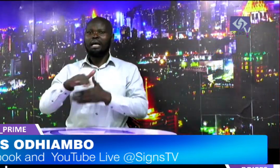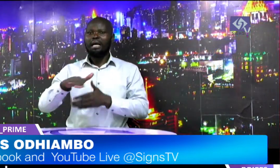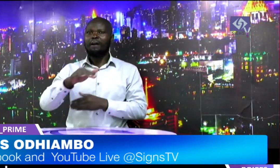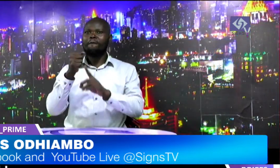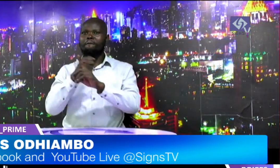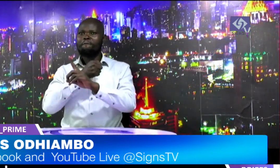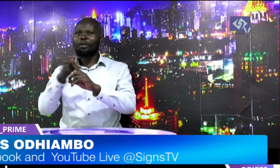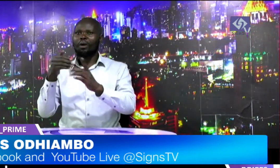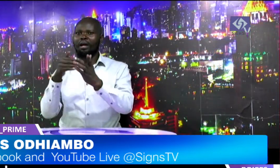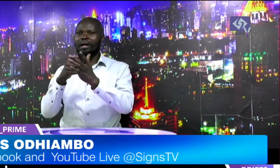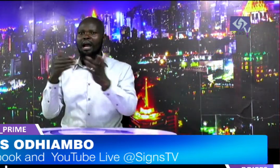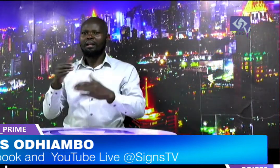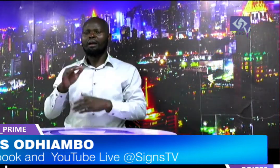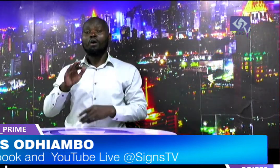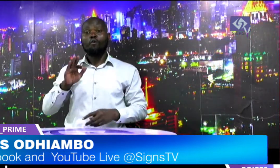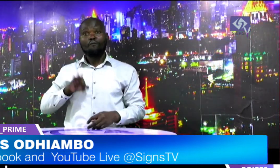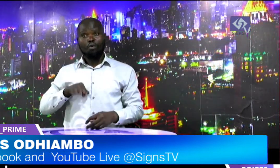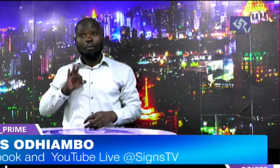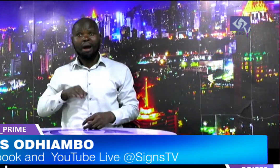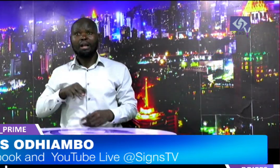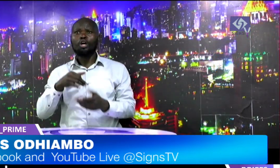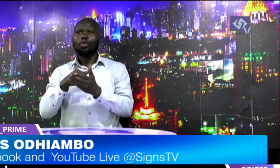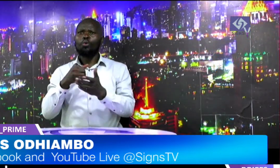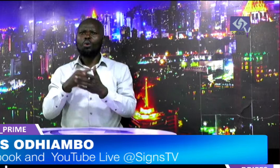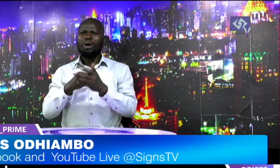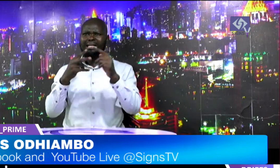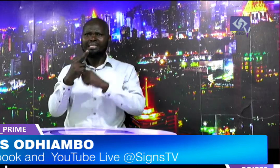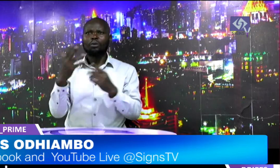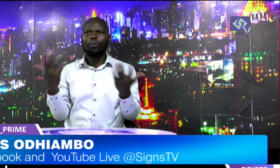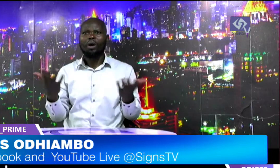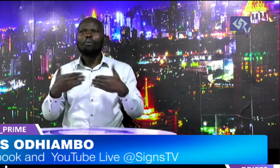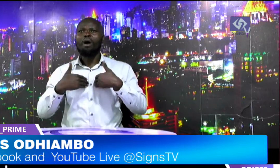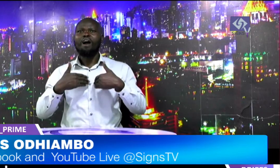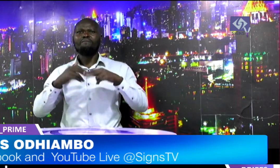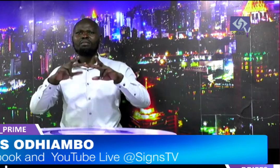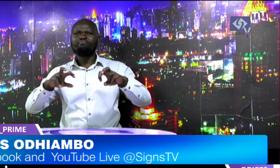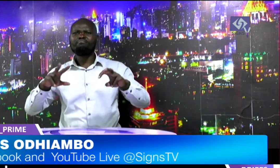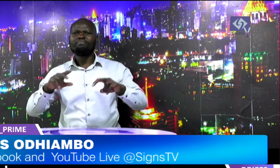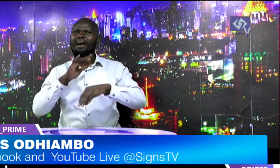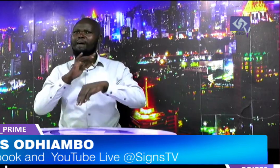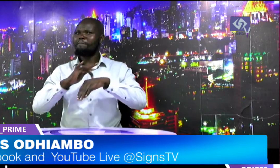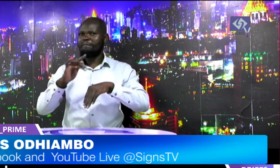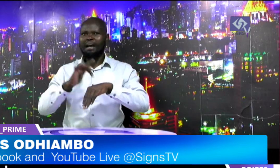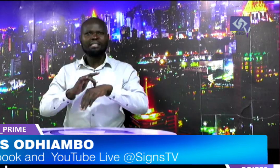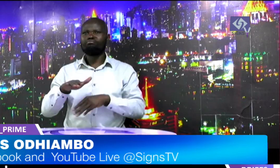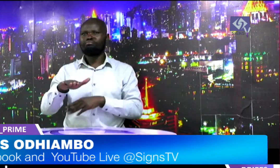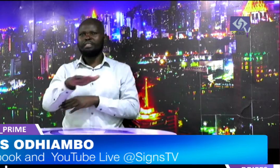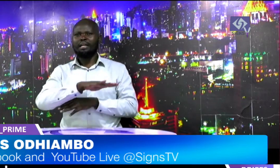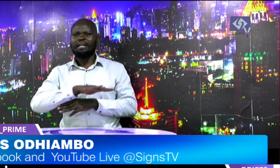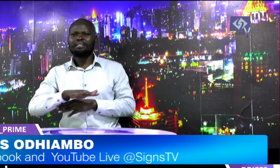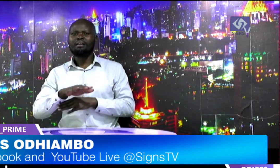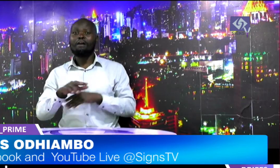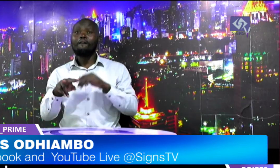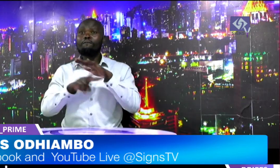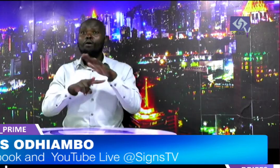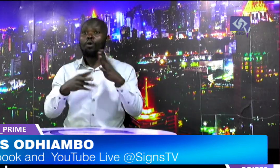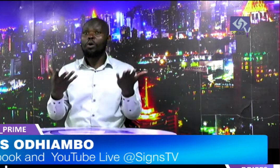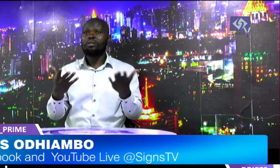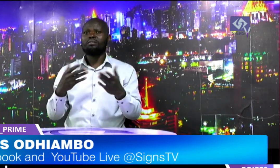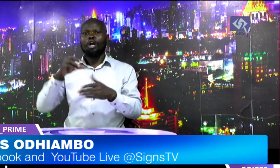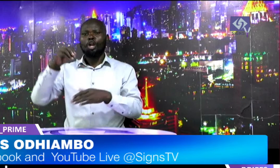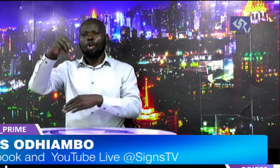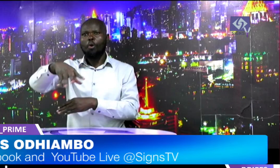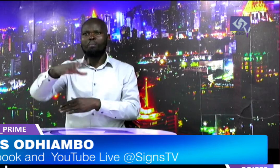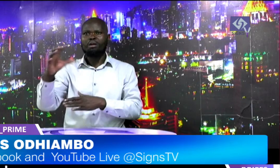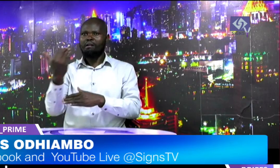Next news item. Stakeholders in the fight against female genital mutilation have intensified